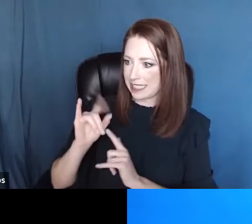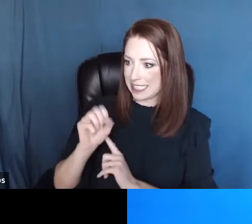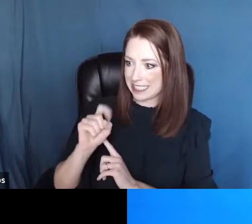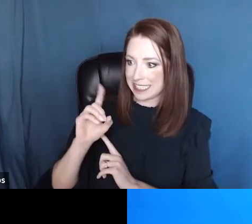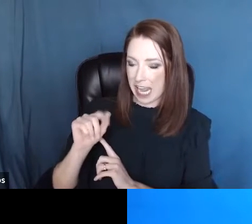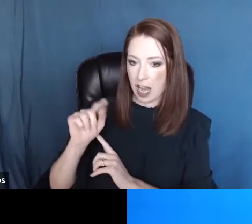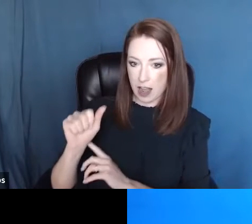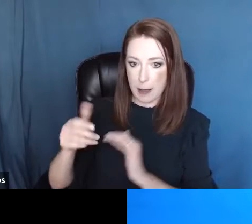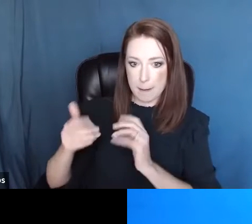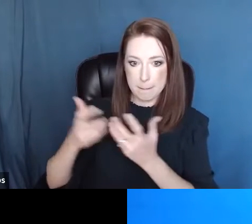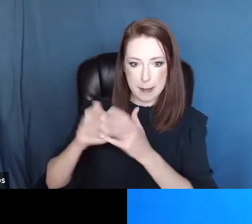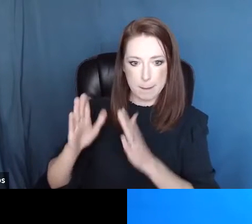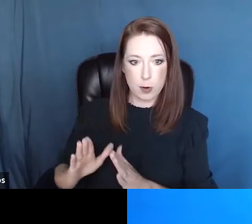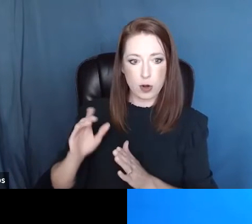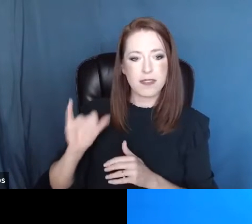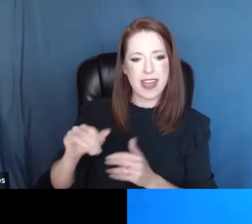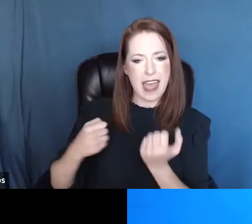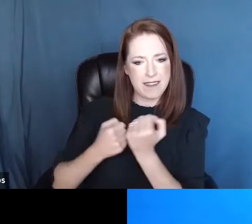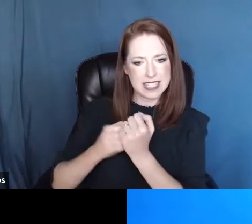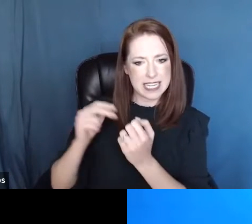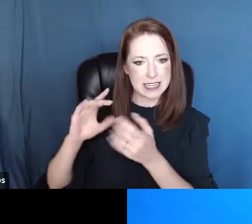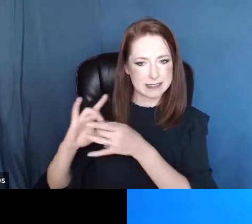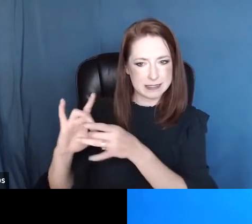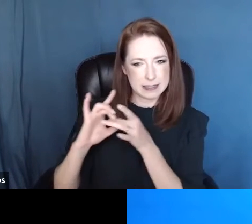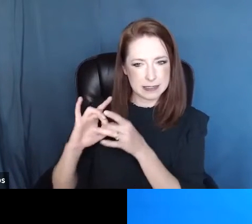Autistic Self-Advocacy Network, they have an amazing